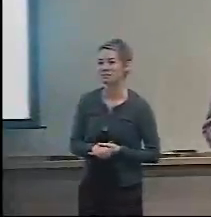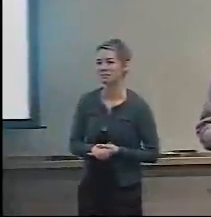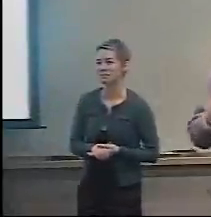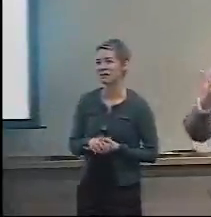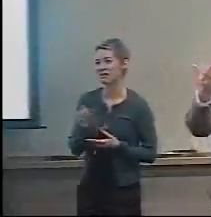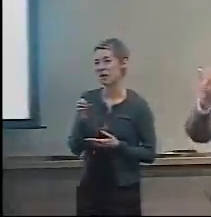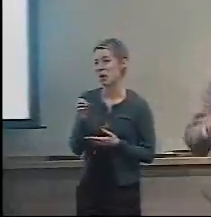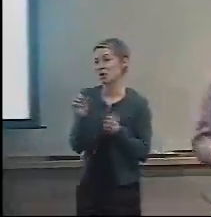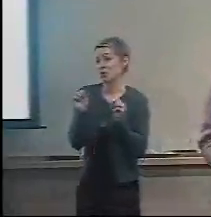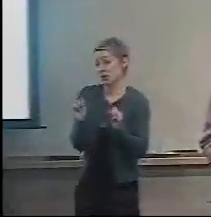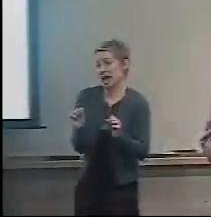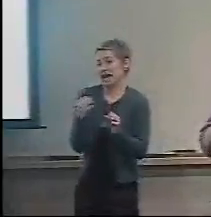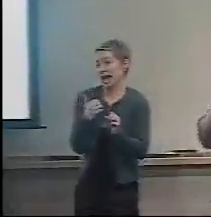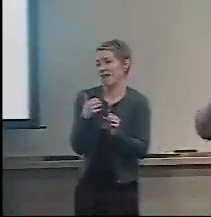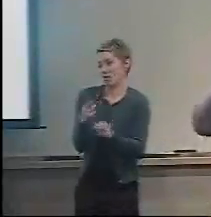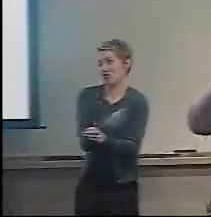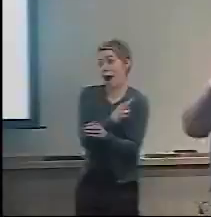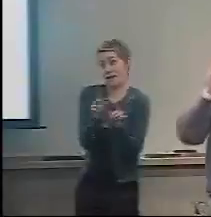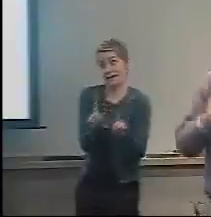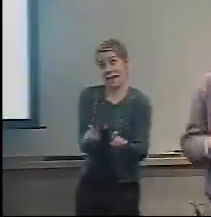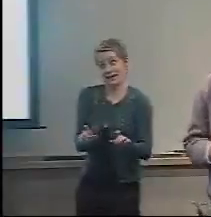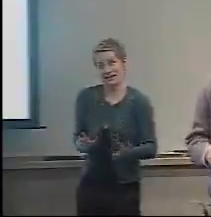So there can be rhyming tests.